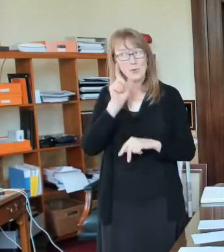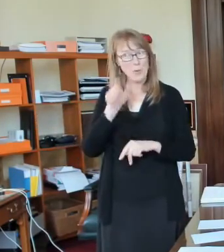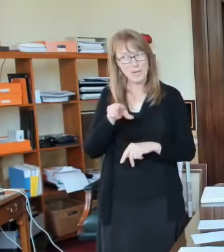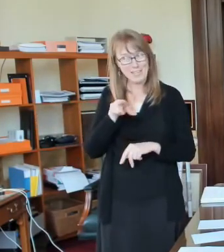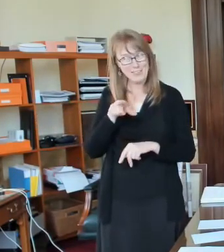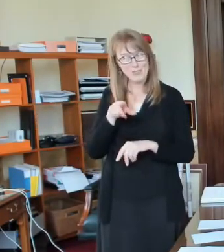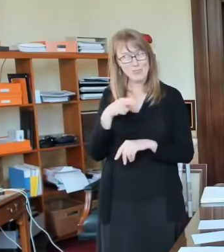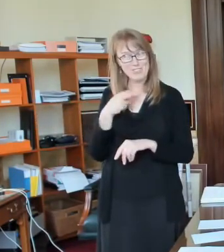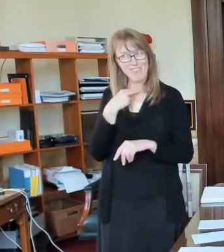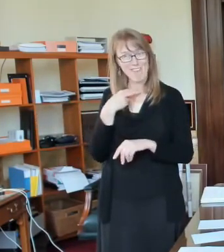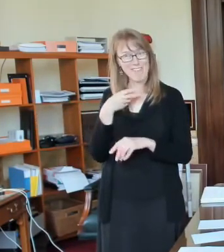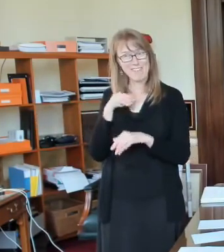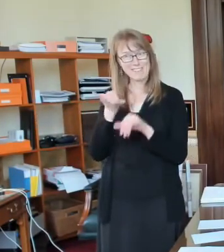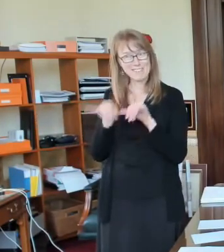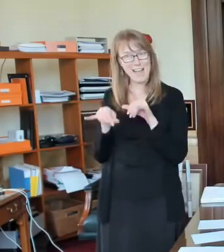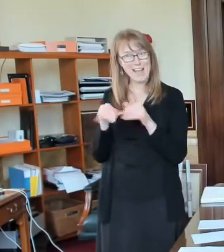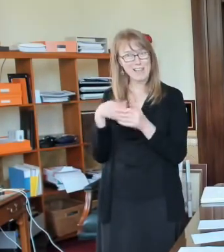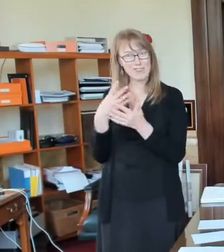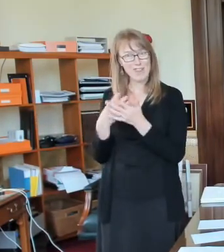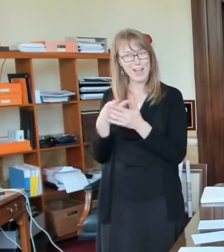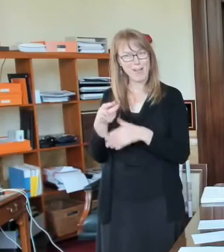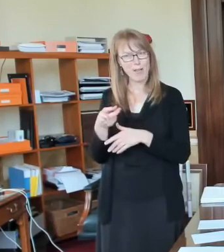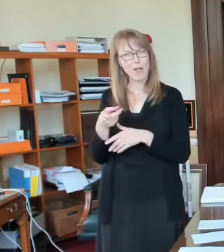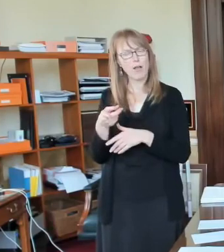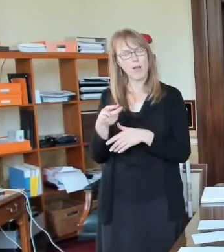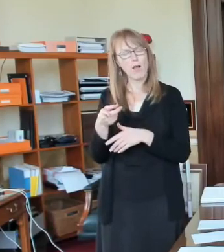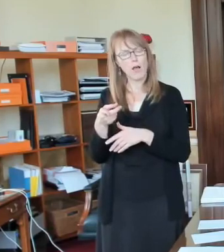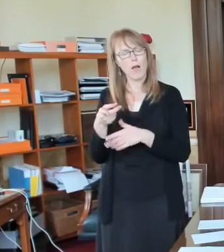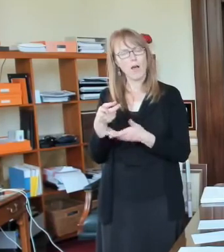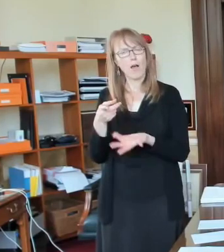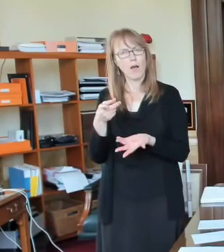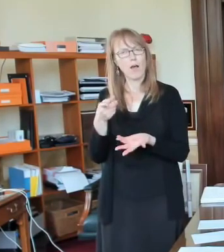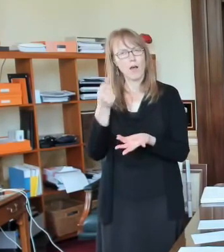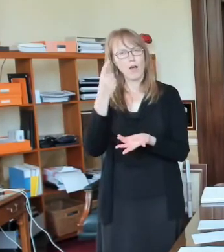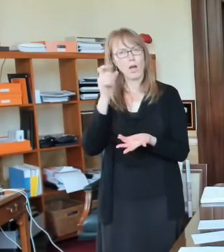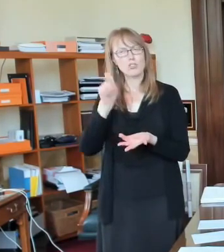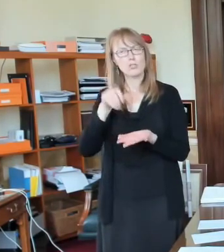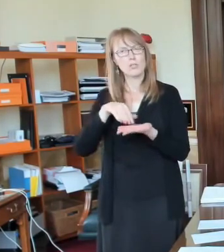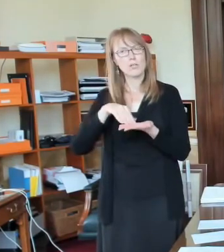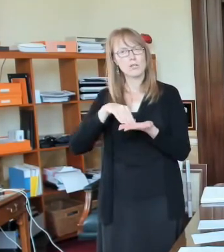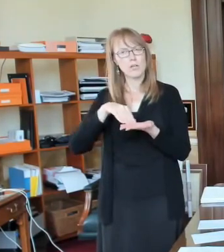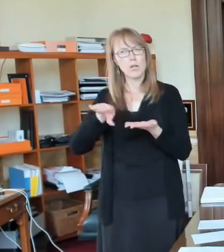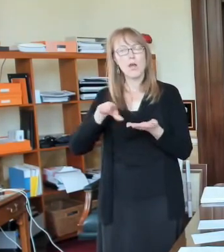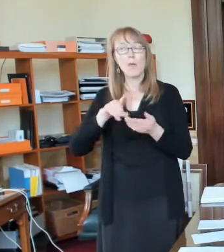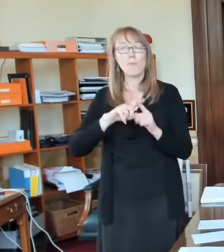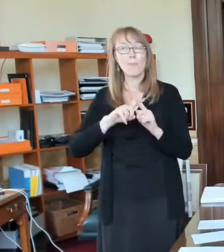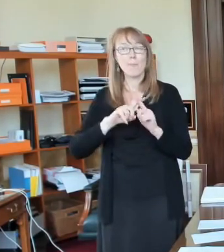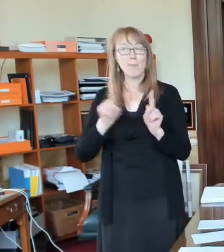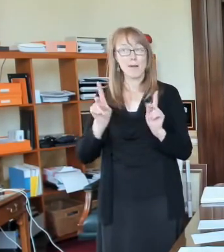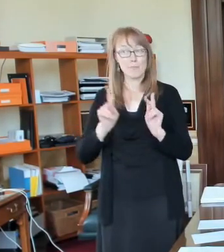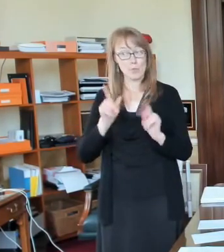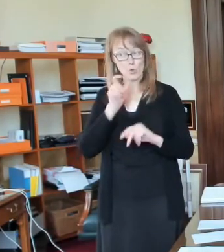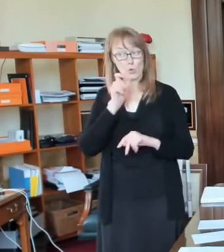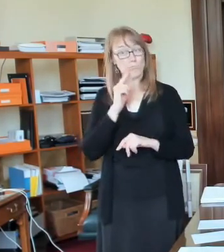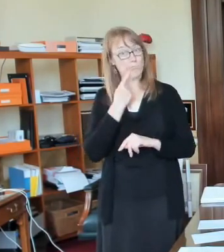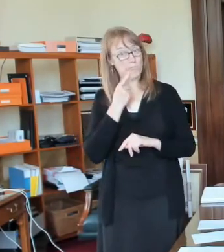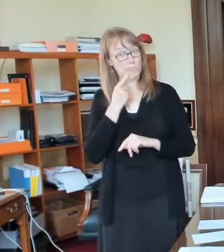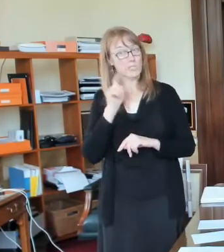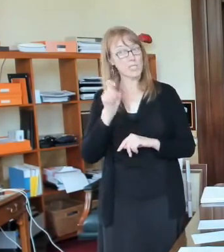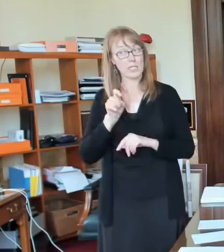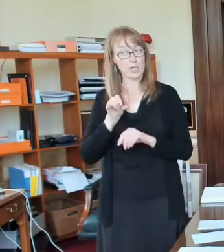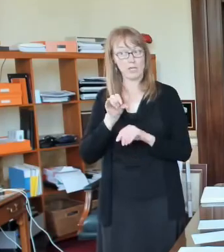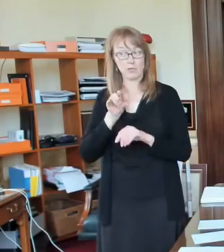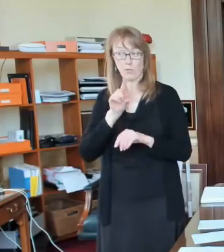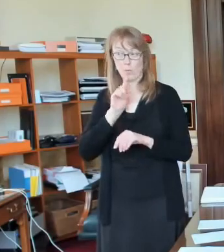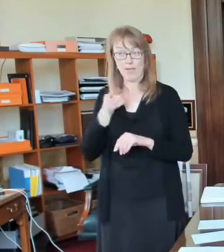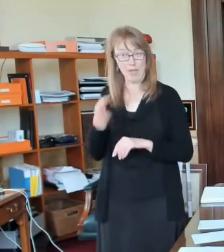today need to be there. Follow-up question from Tish, who is watching, Mayor. Tish. Wants to know, while you've been in office, have you ever